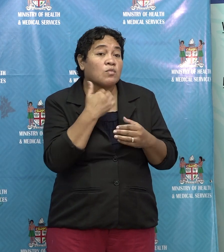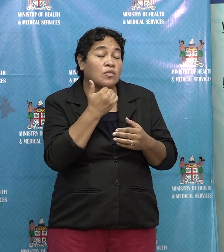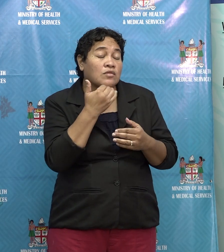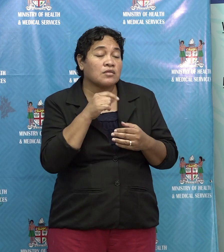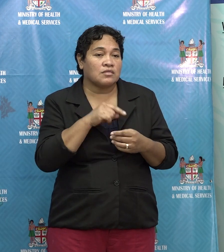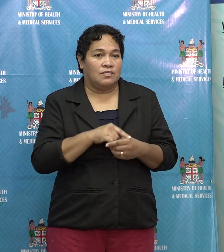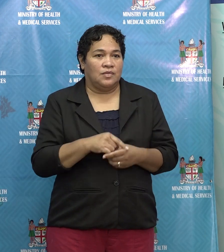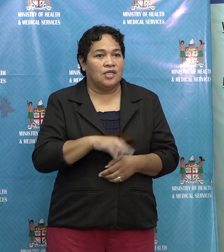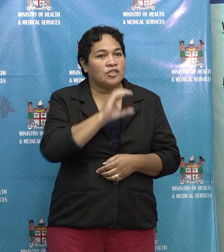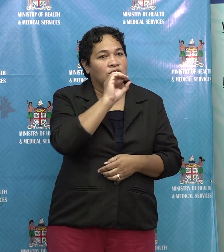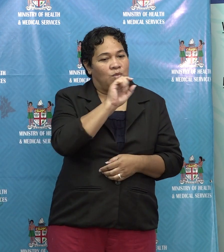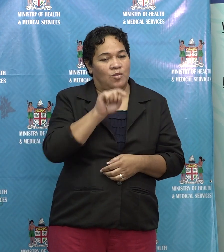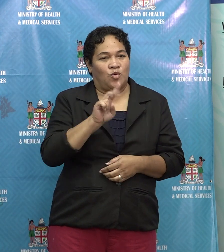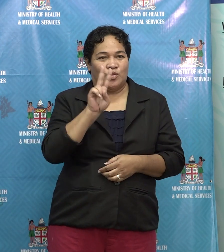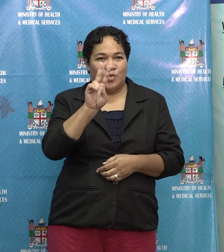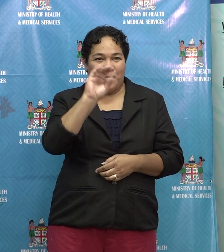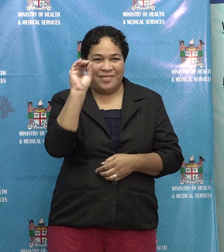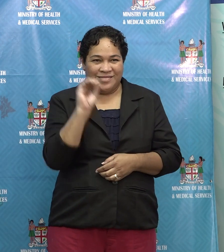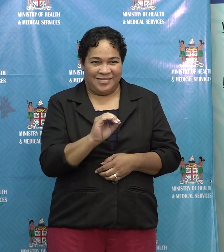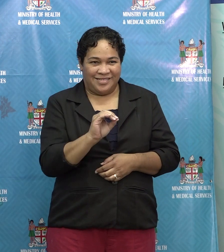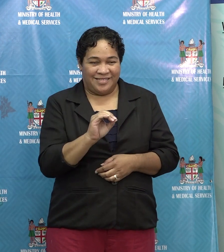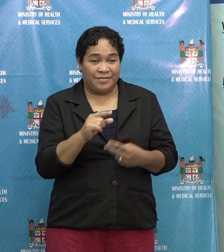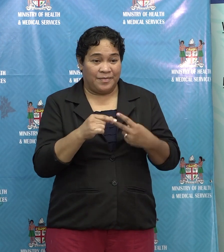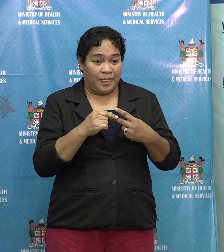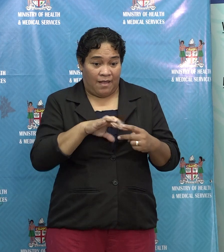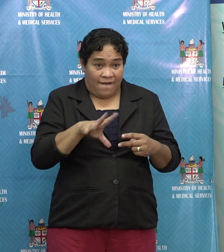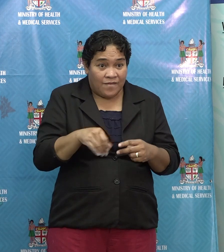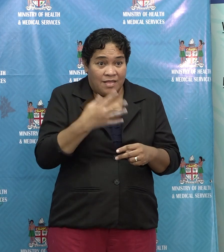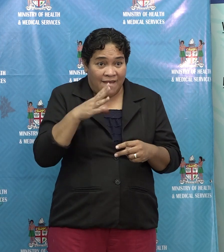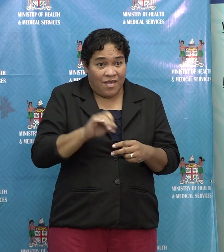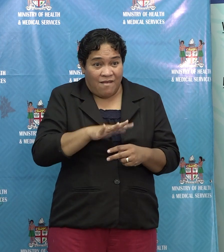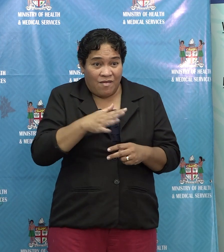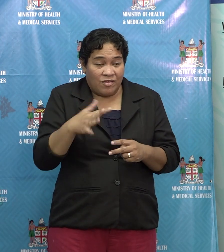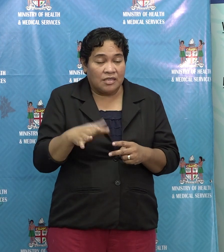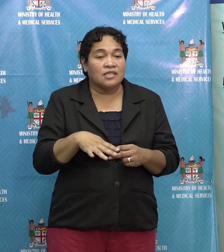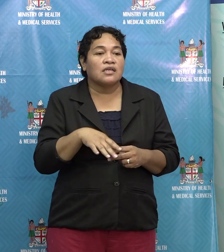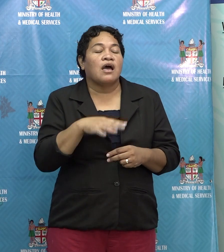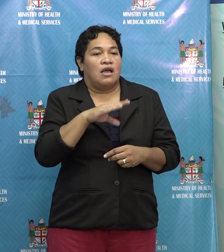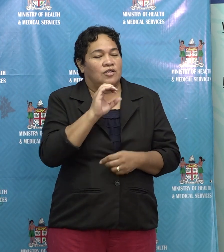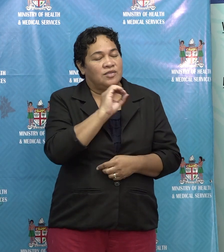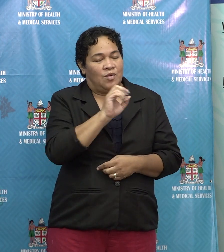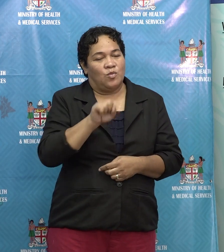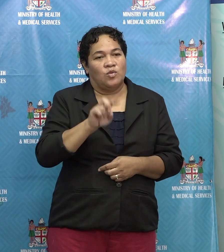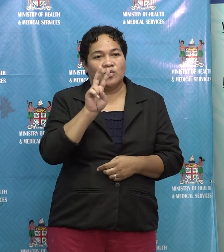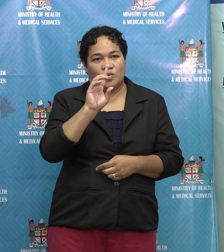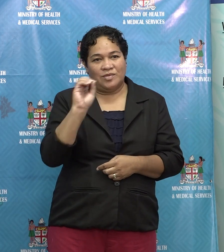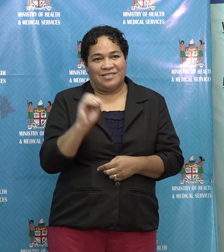test, is 0.2%, and our 7 daily average daily test positivity is also